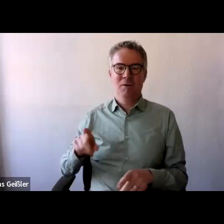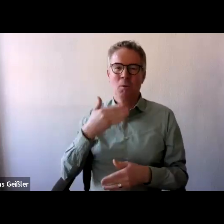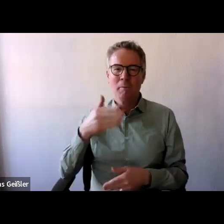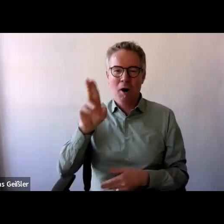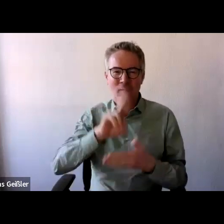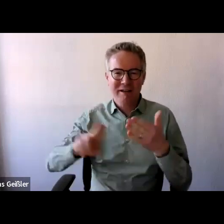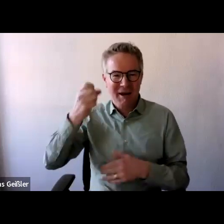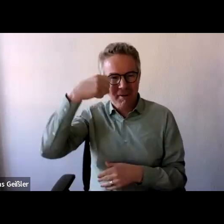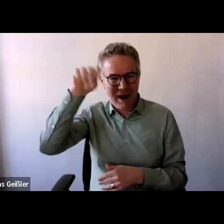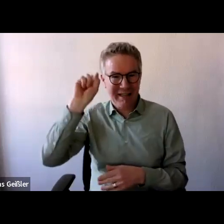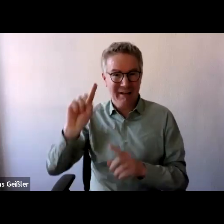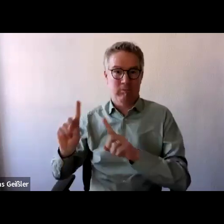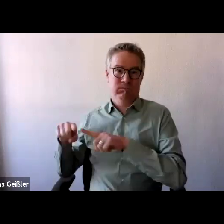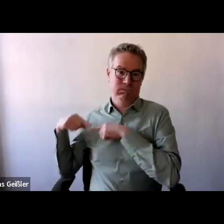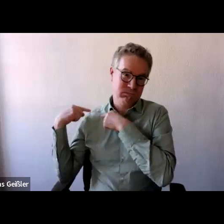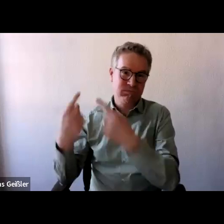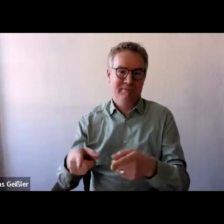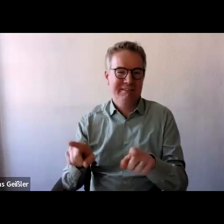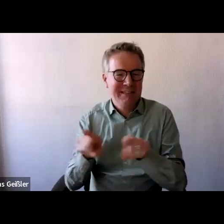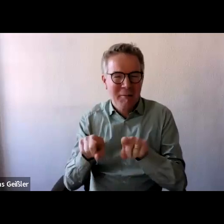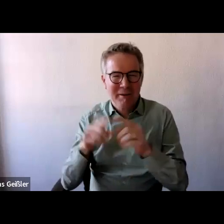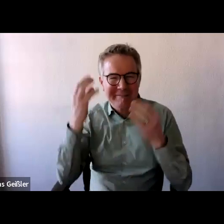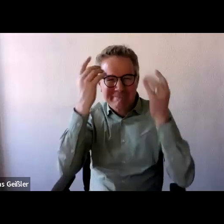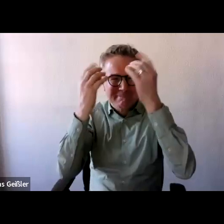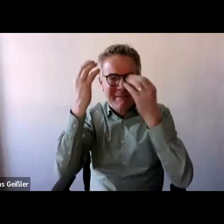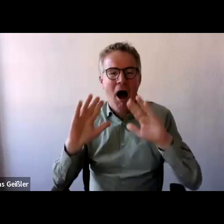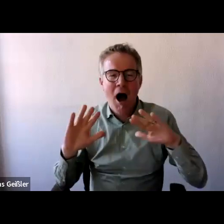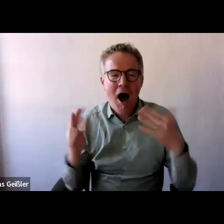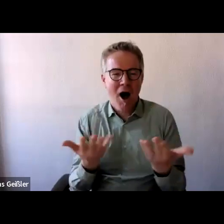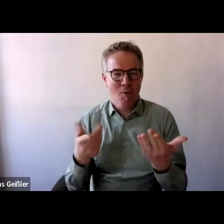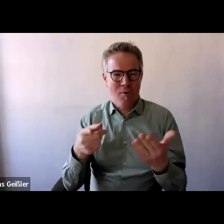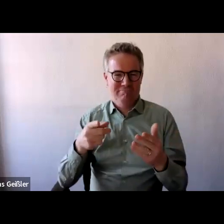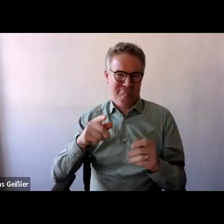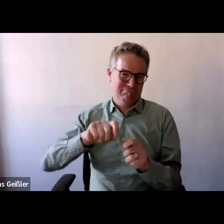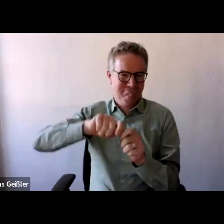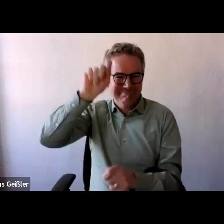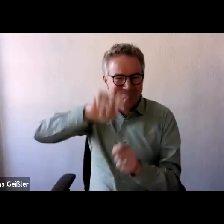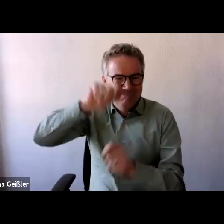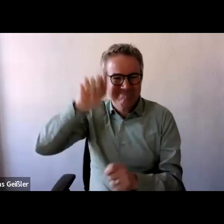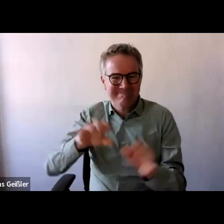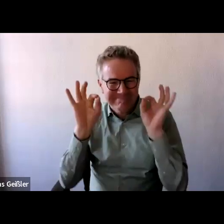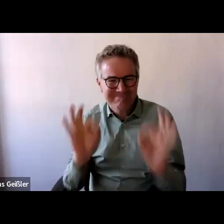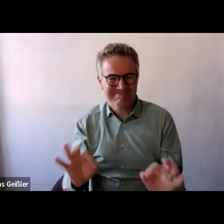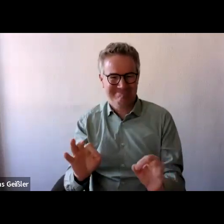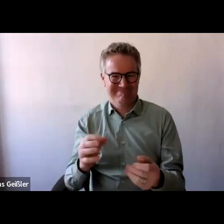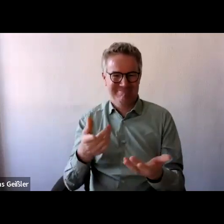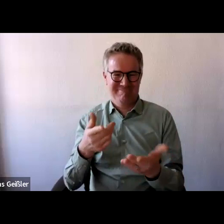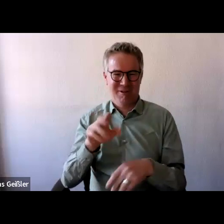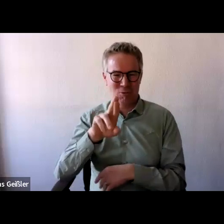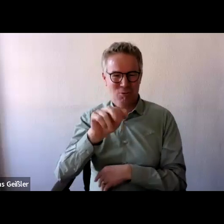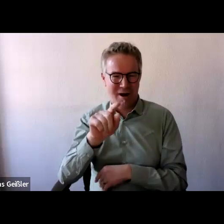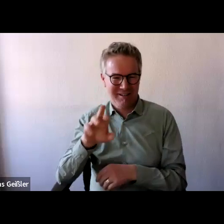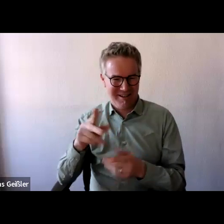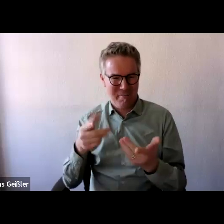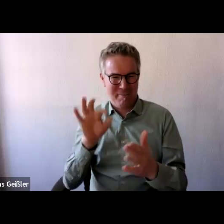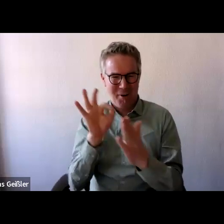presentation. Here at the University in Berlin, we are also spending a lot of time thinking about